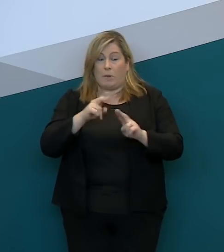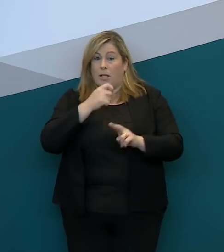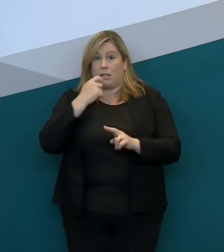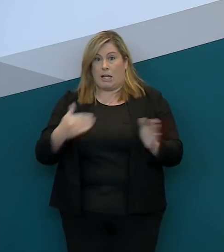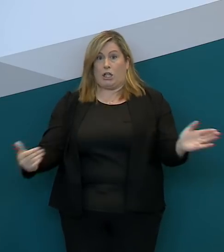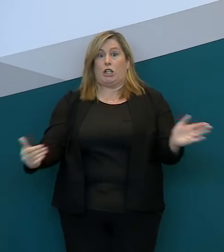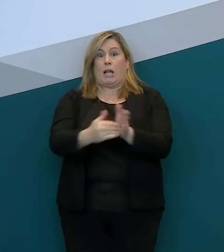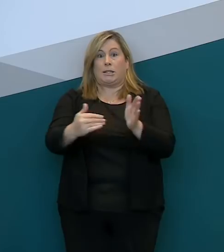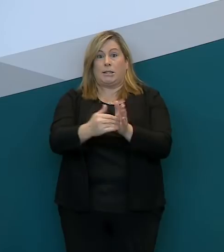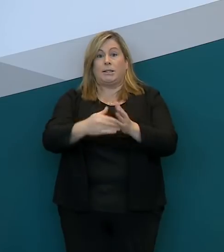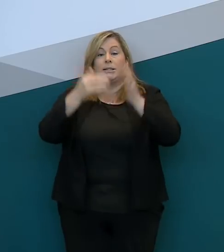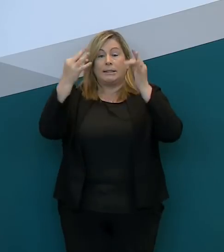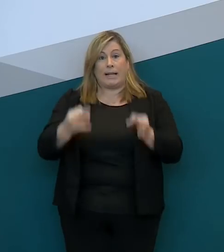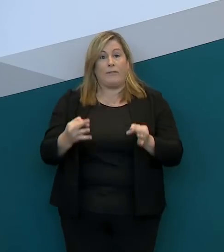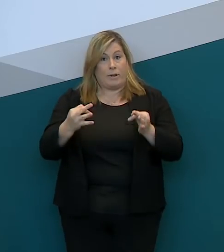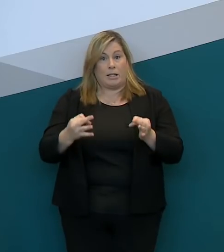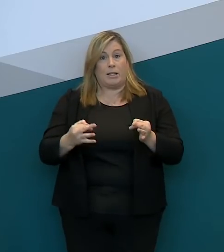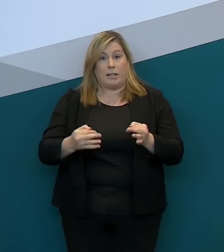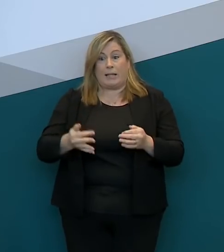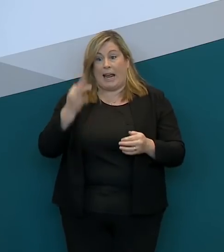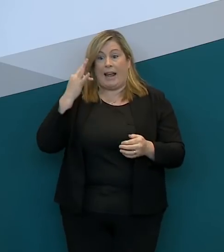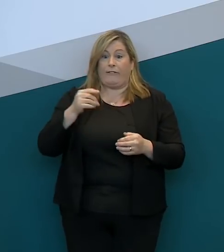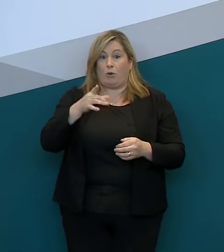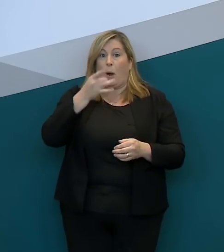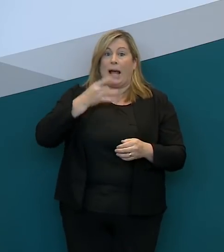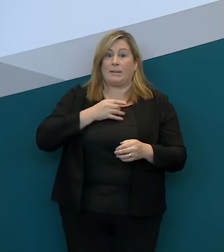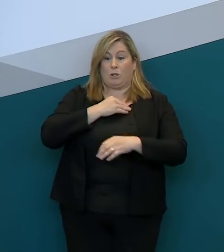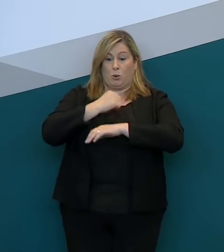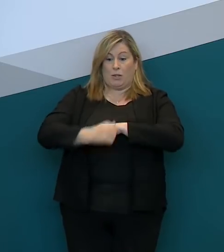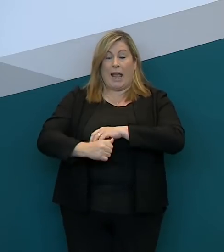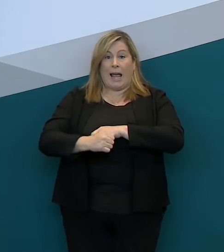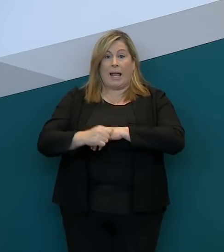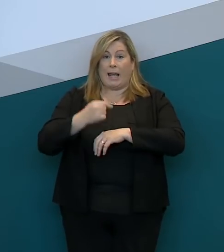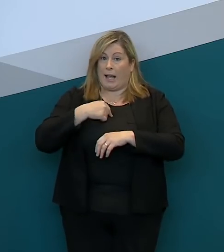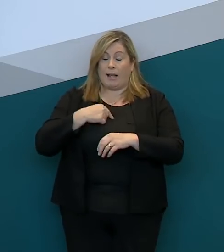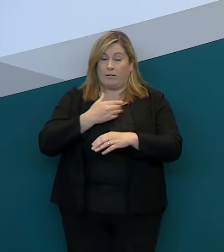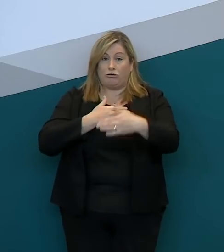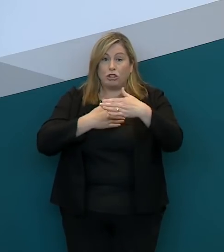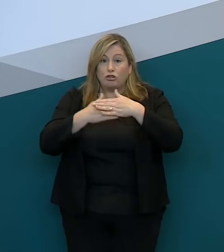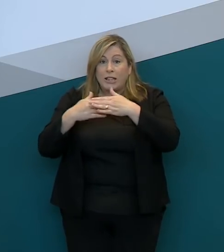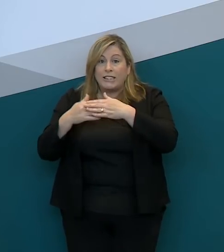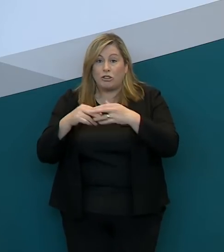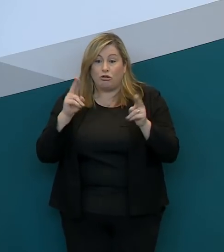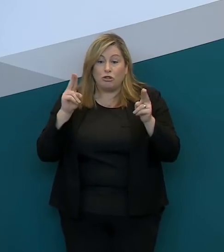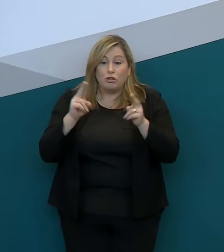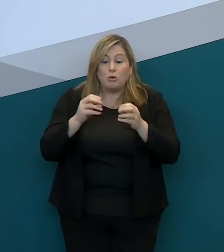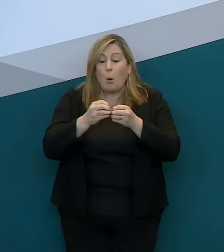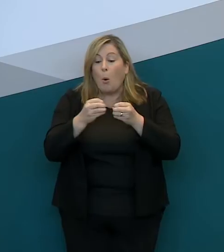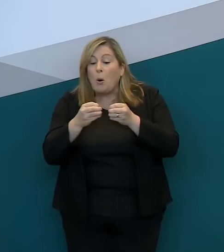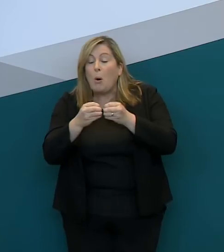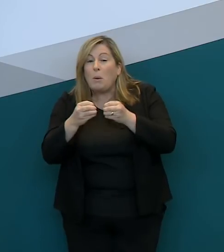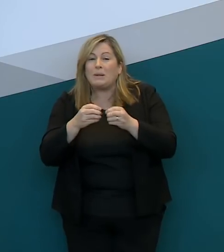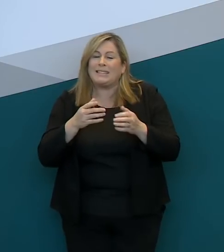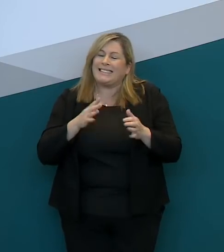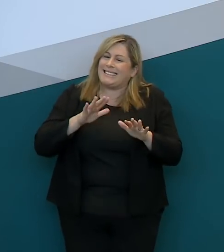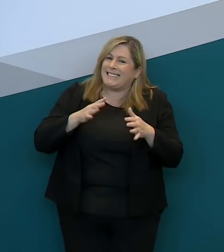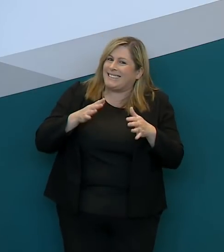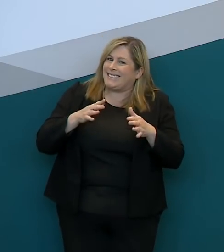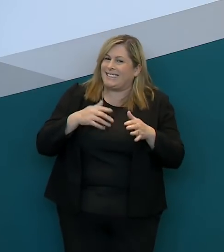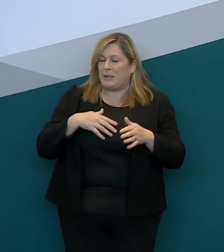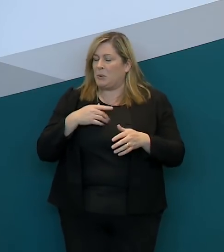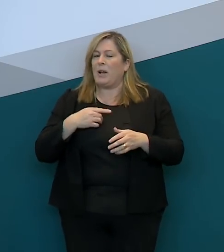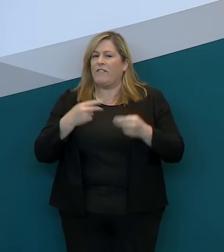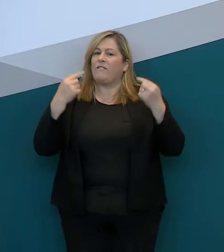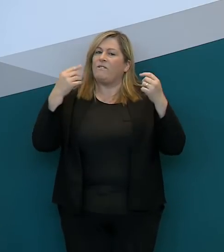today is the day. If we're going to be easing restrictions, it will be in respect of an assessment we'll formally do towards the end of